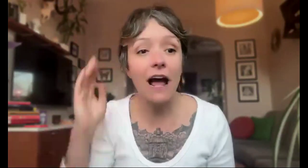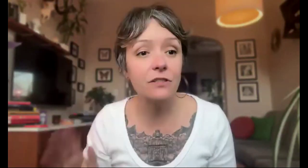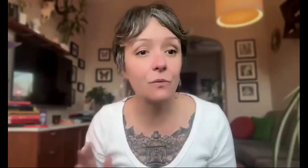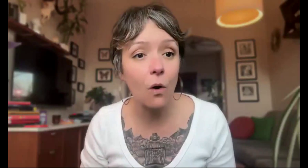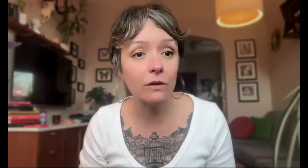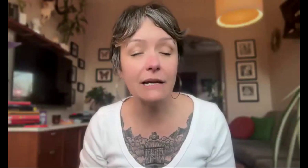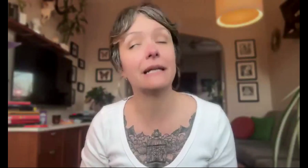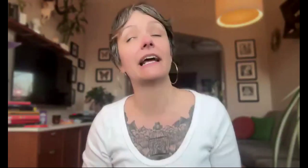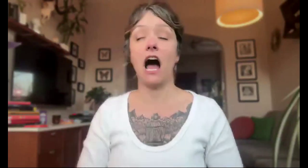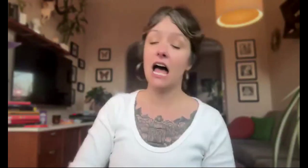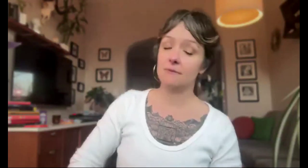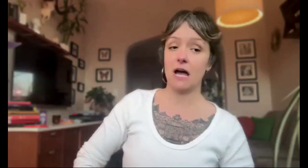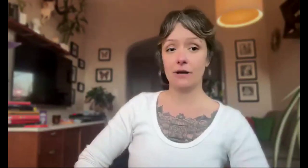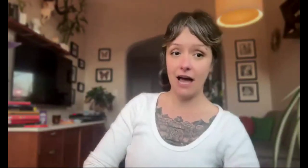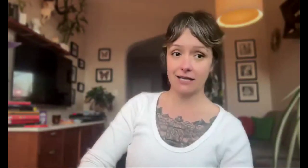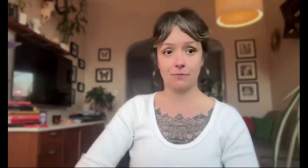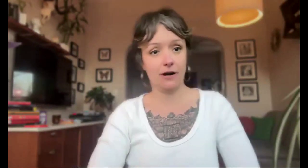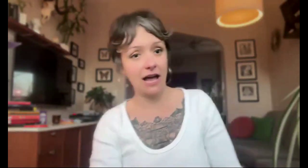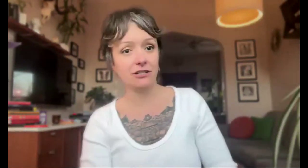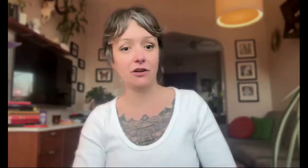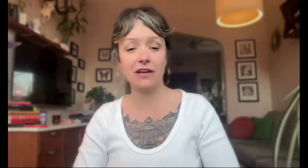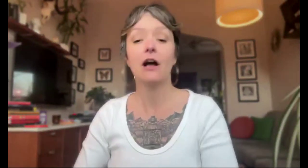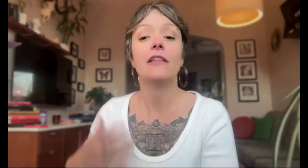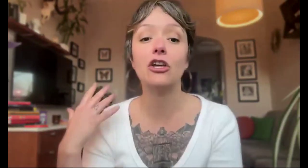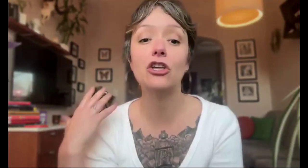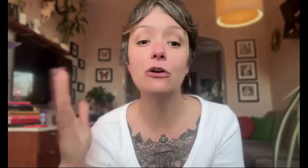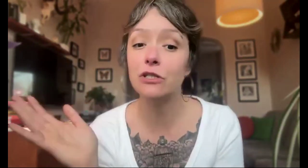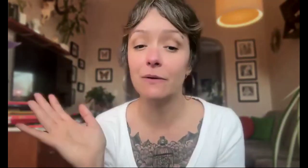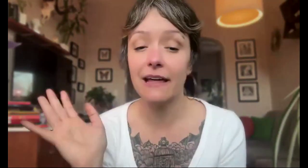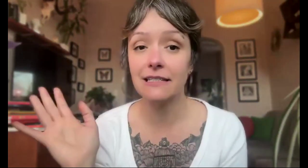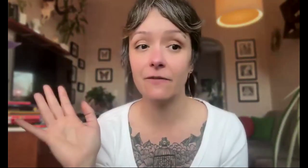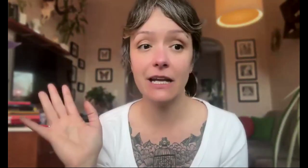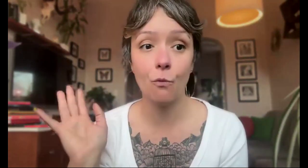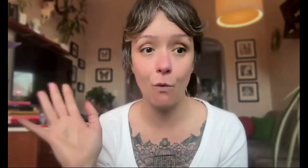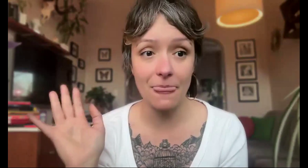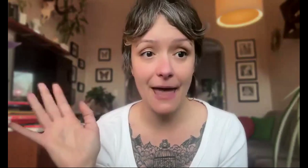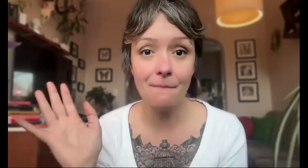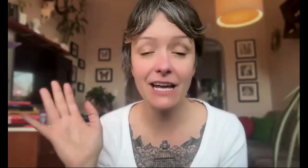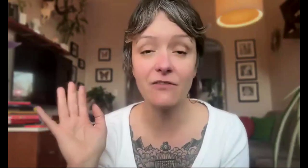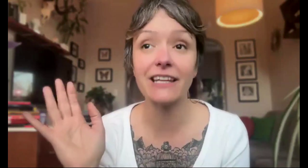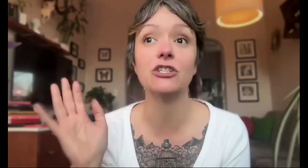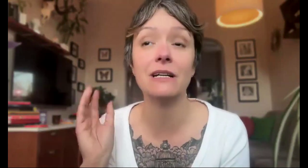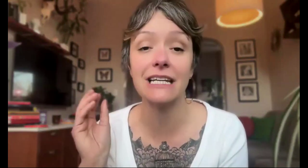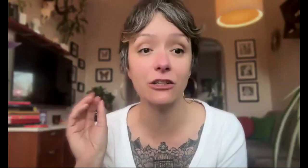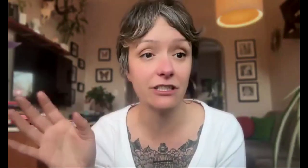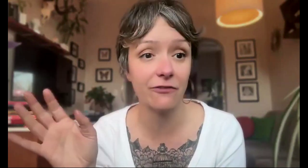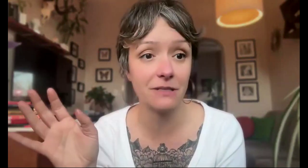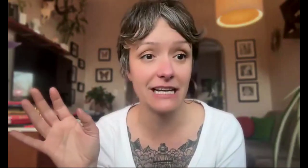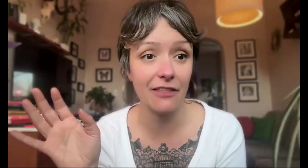don't have to roll in being like, I am now an expert. I took a thing. Like, you doing that, Stephanie, with them, and the fact that you guys can look stuff up